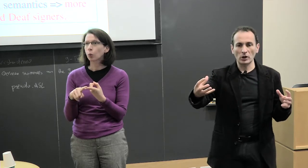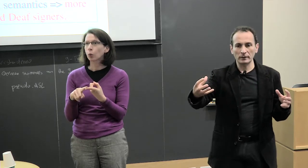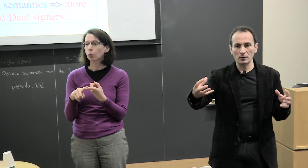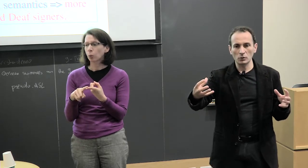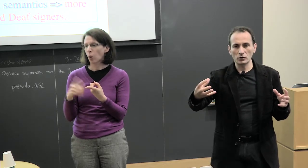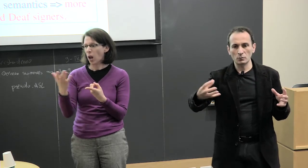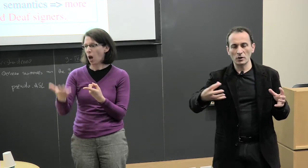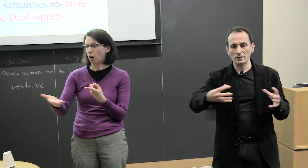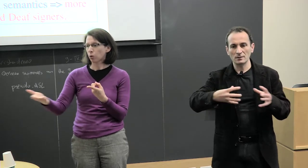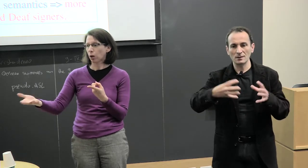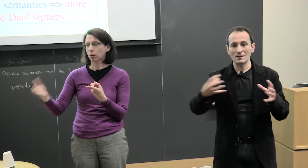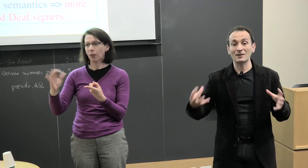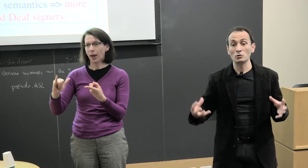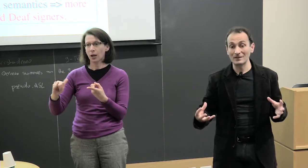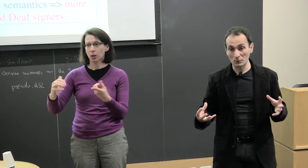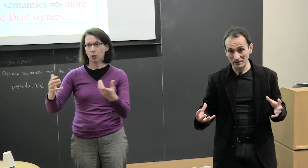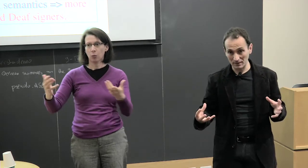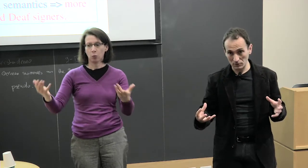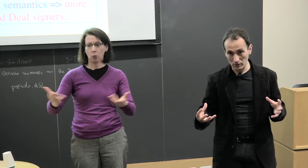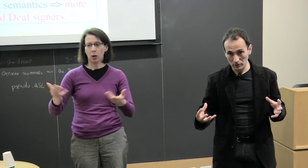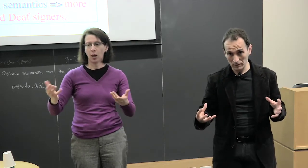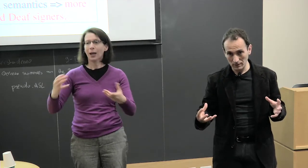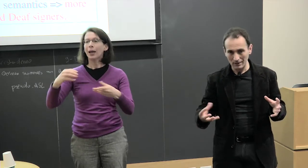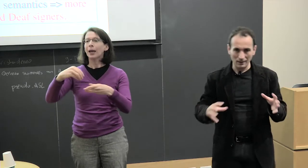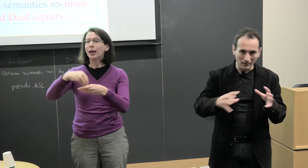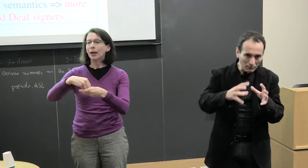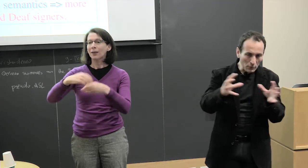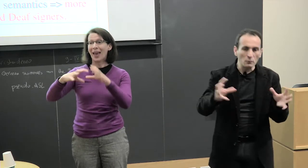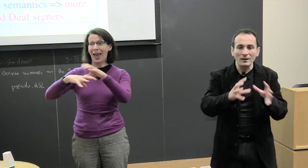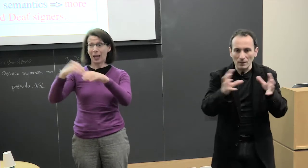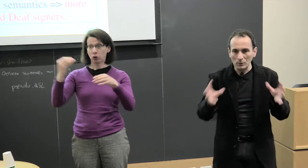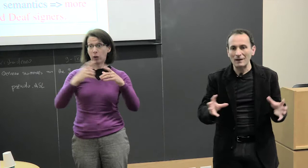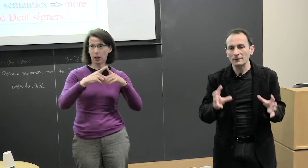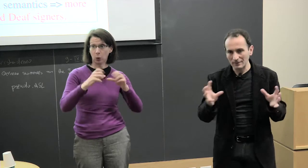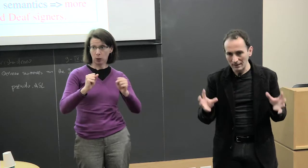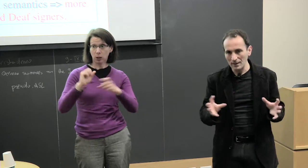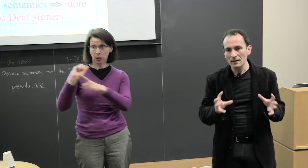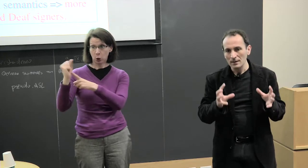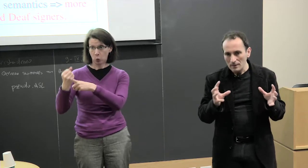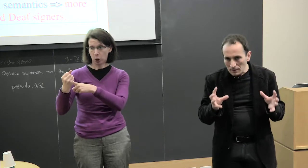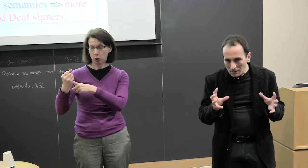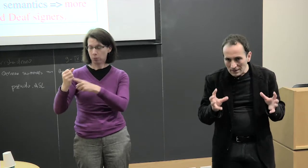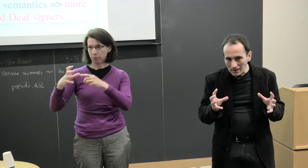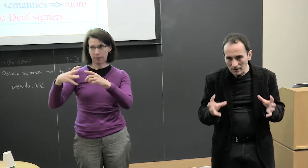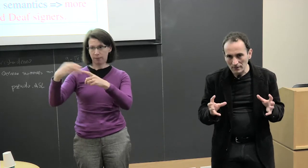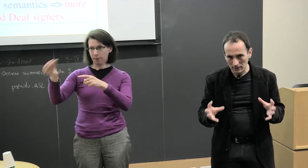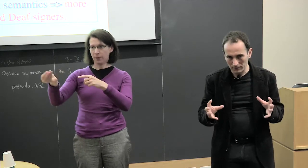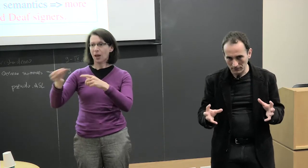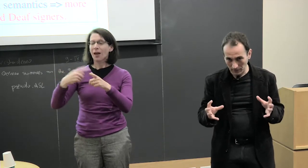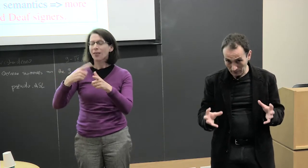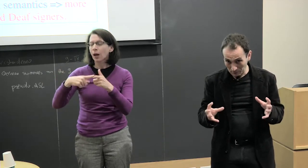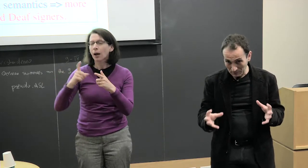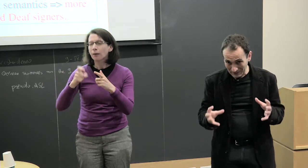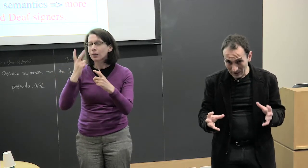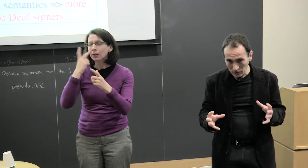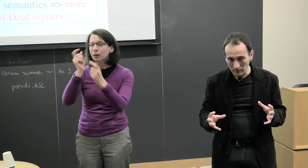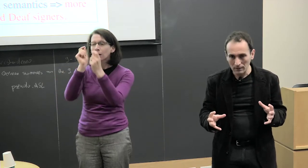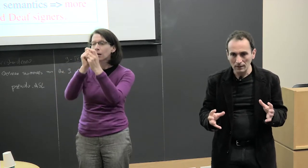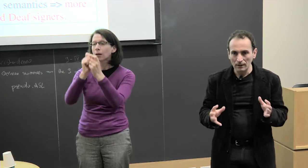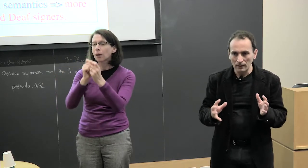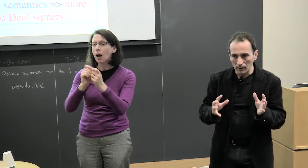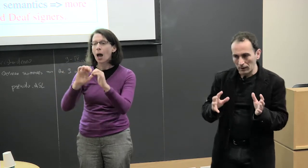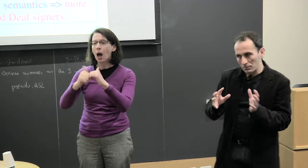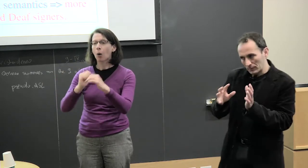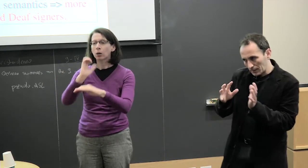an object which is present in the extra-linguistic situation. And then for the rest, I would have to see the details of